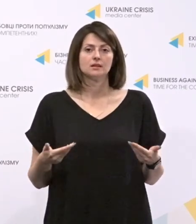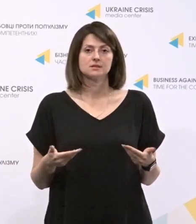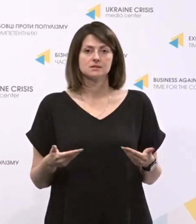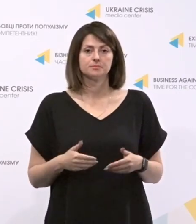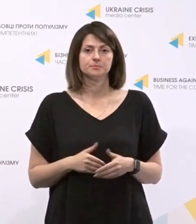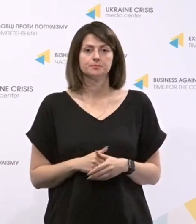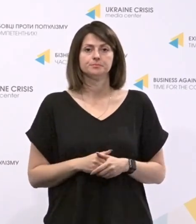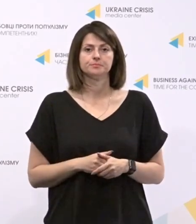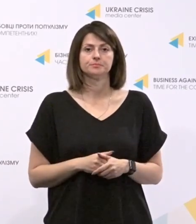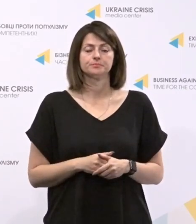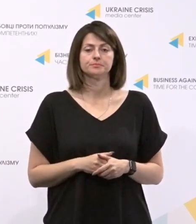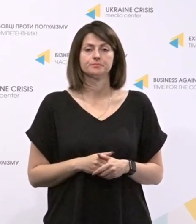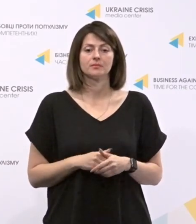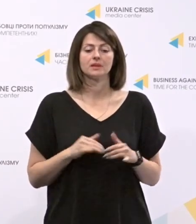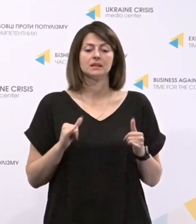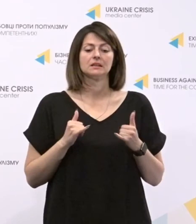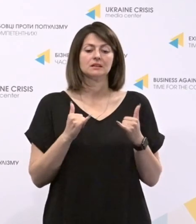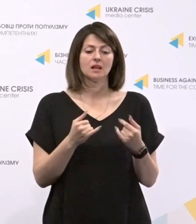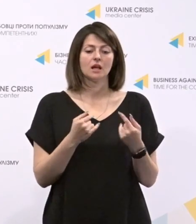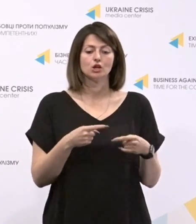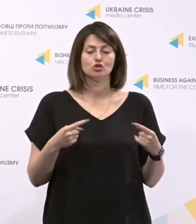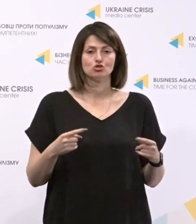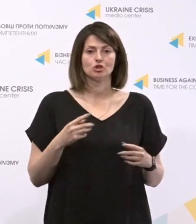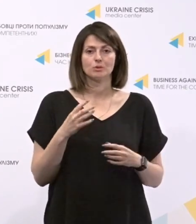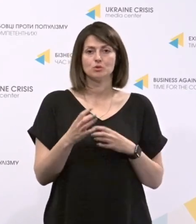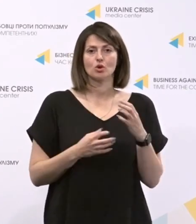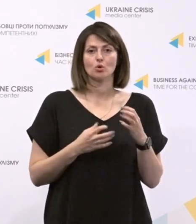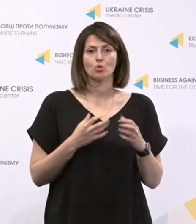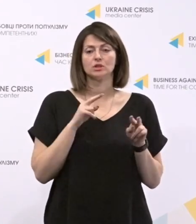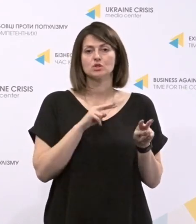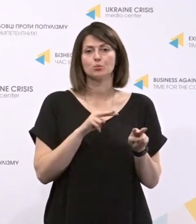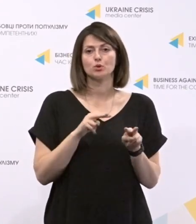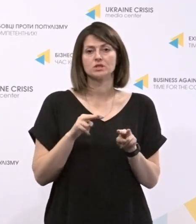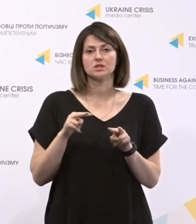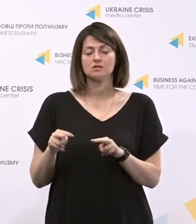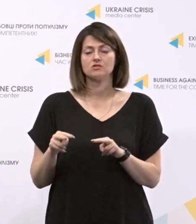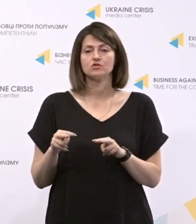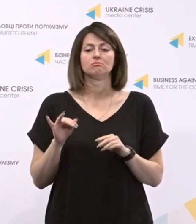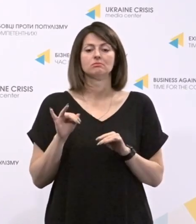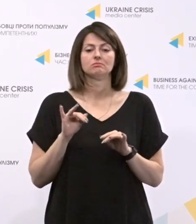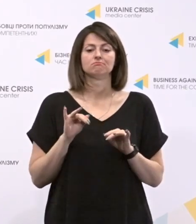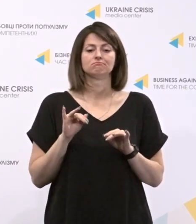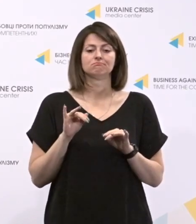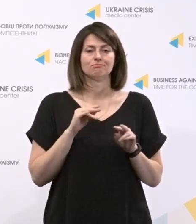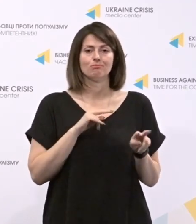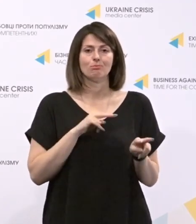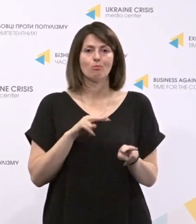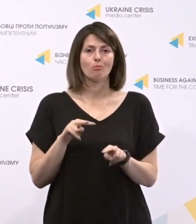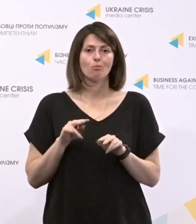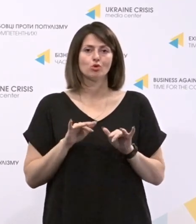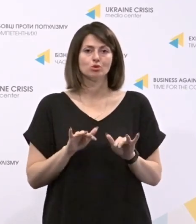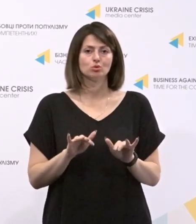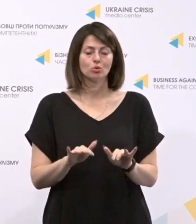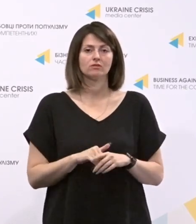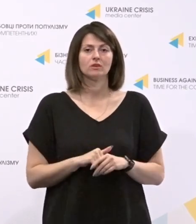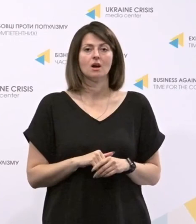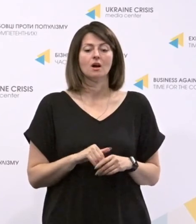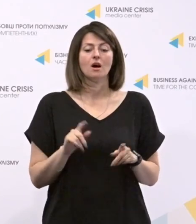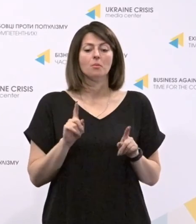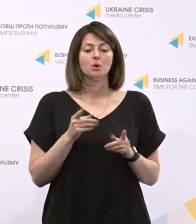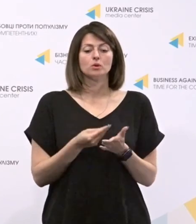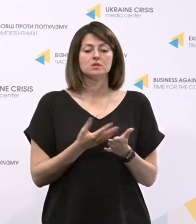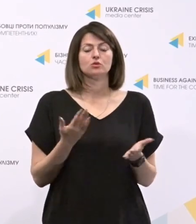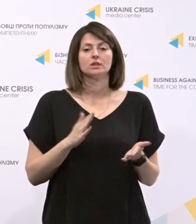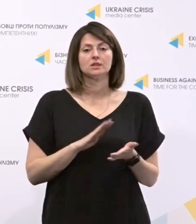international observers, monitors, in order to be able to assess their situation, is to be able to